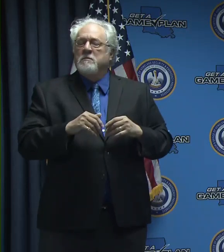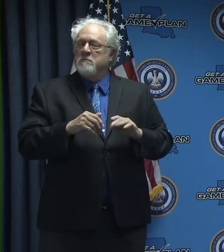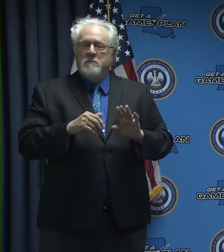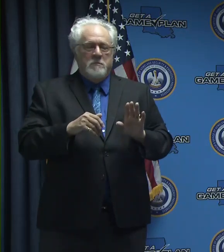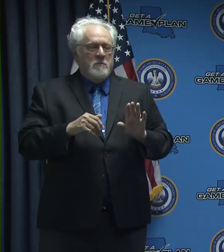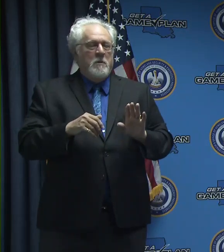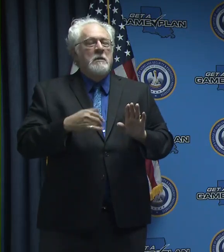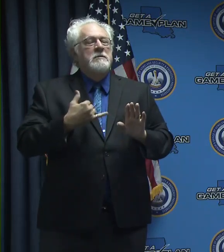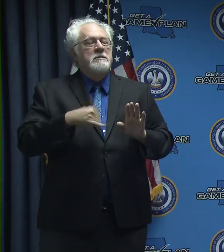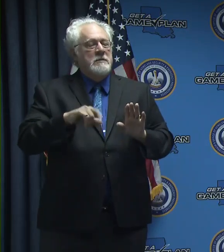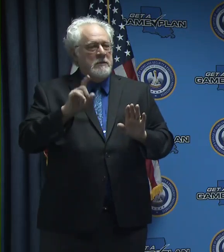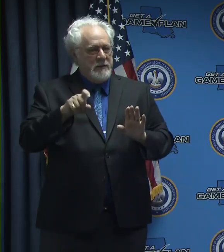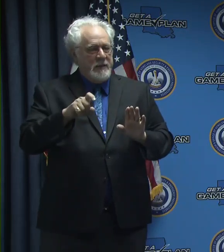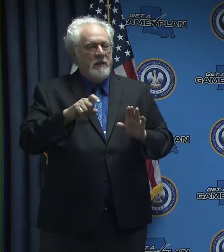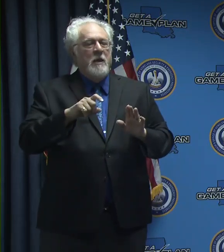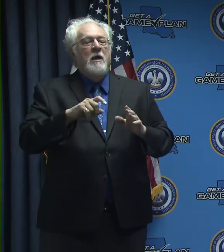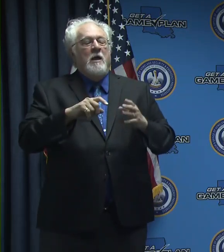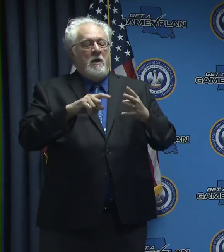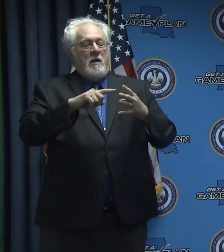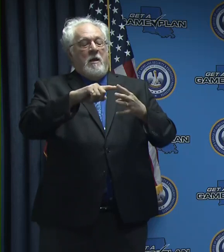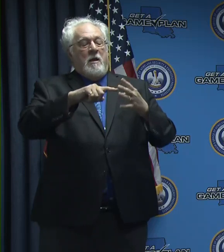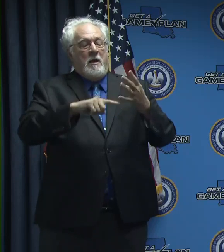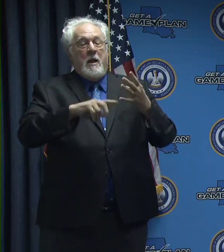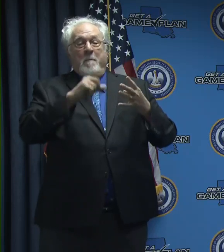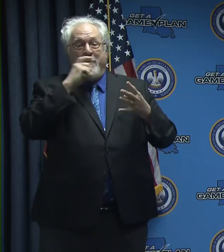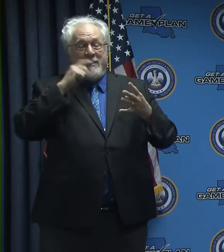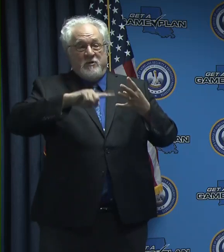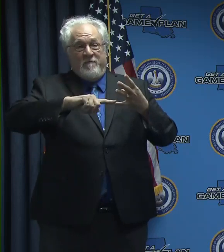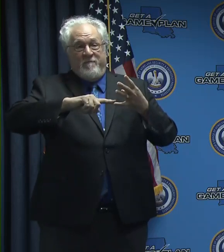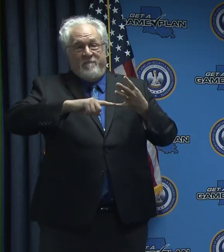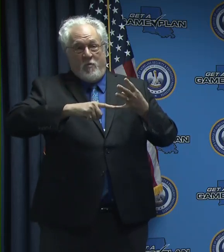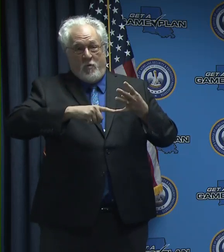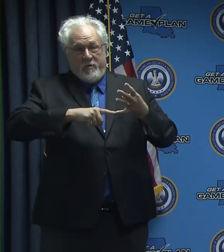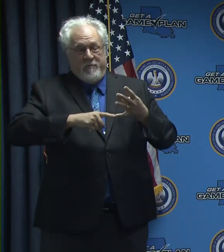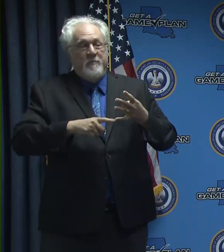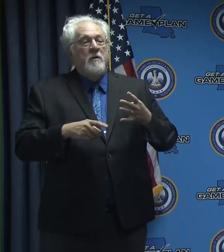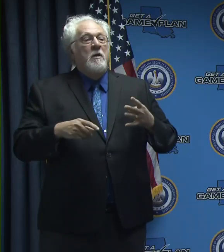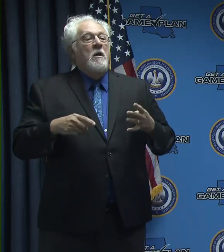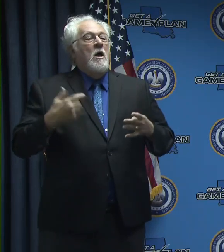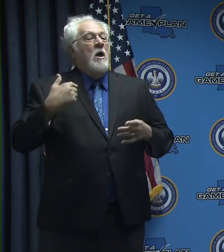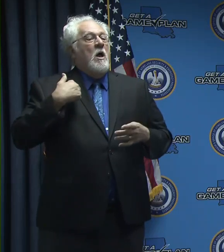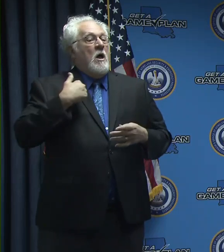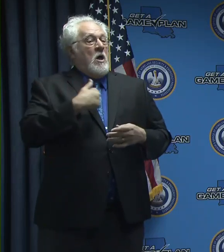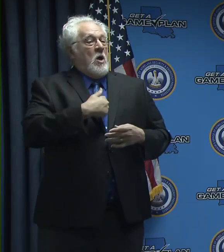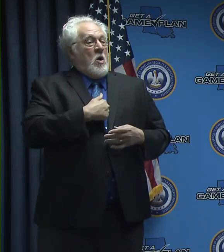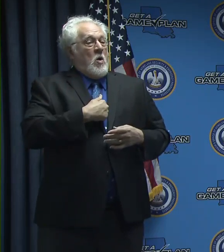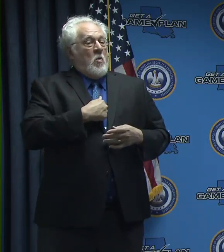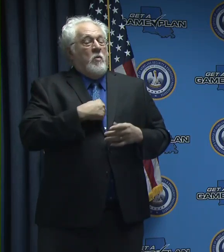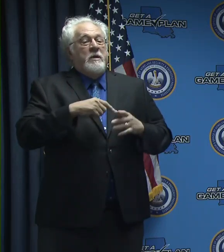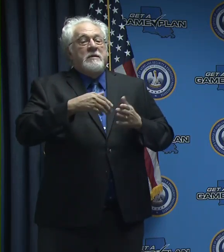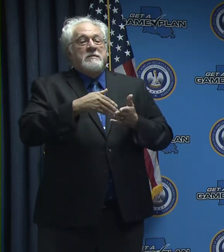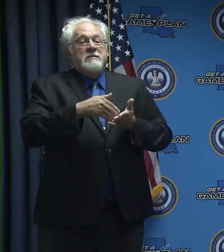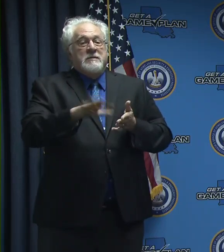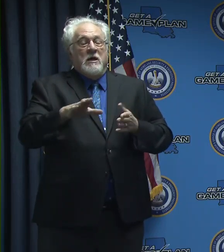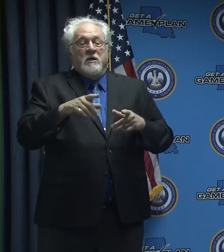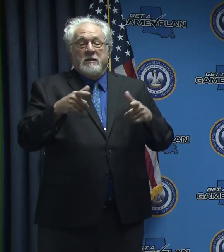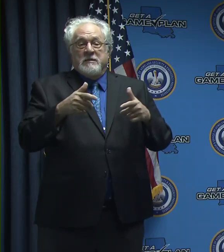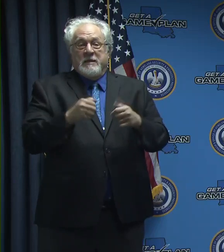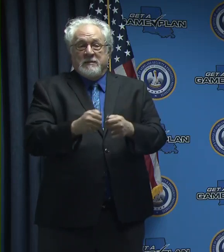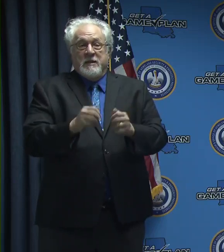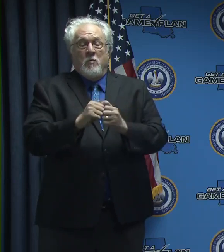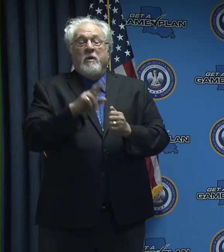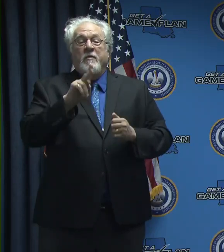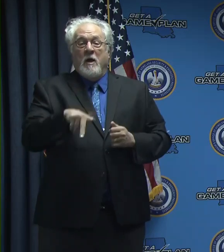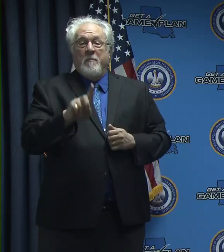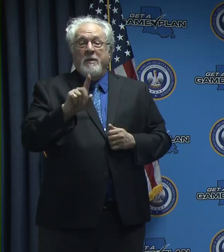one additional measure that you should be taking. Over the weekend, we began sending mass texts with all of these